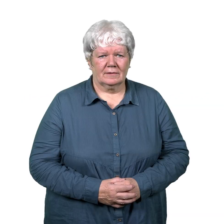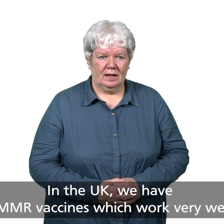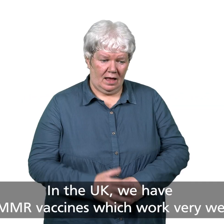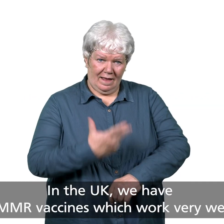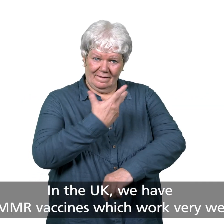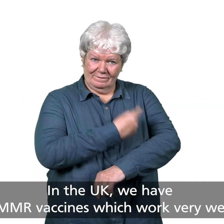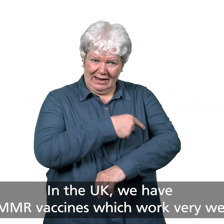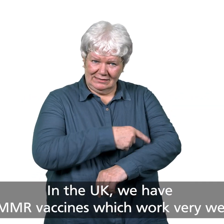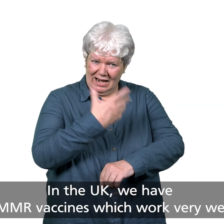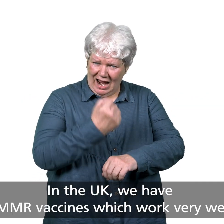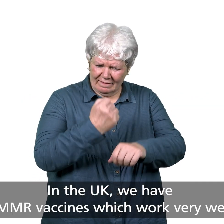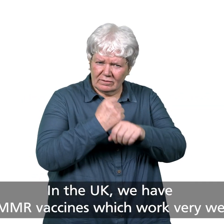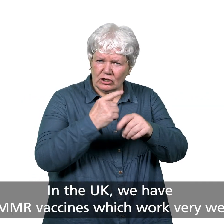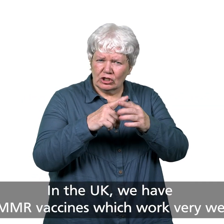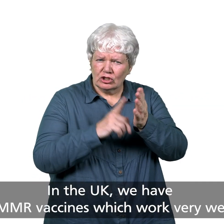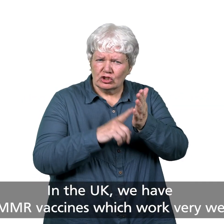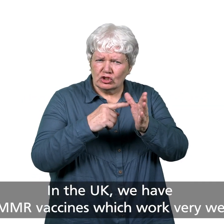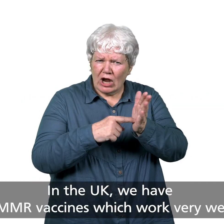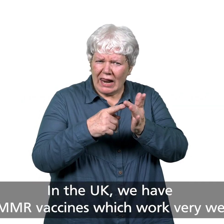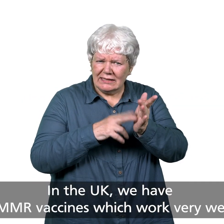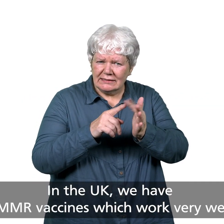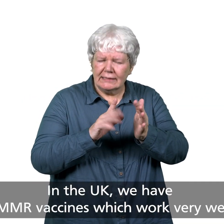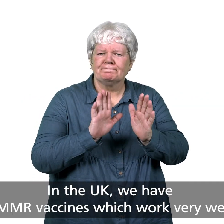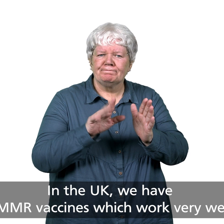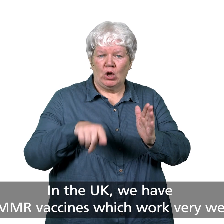In the UK, we have 2 MMR vaccines which work very well.